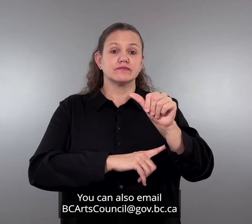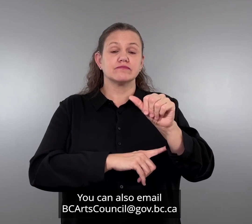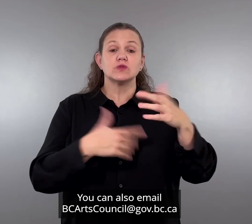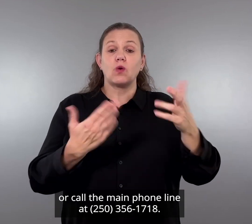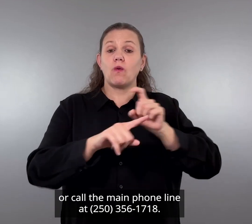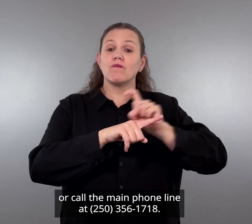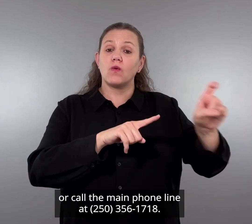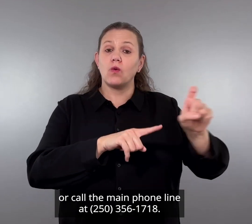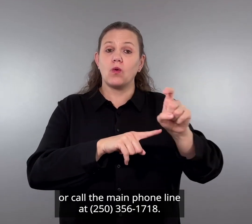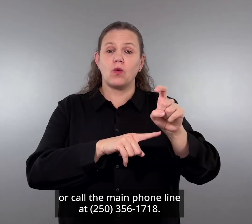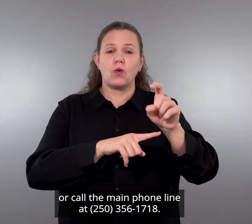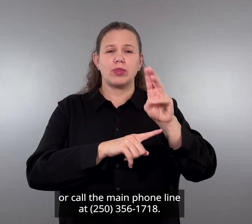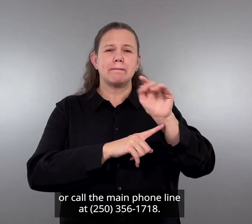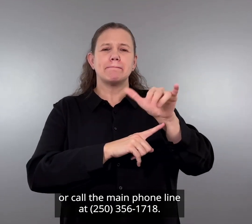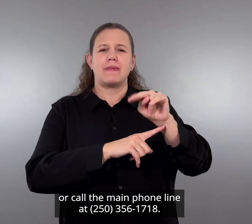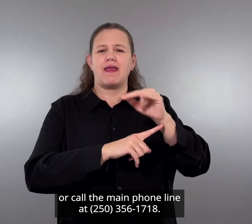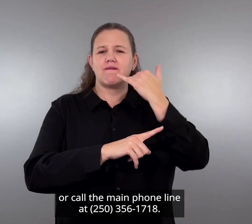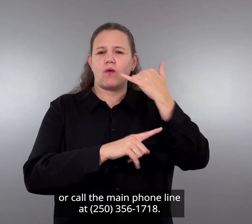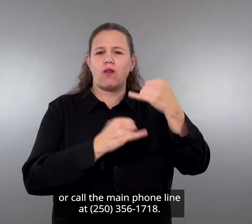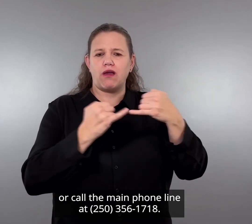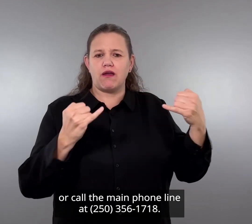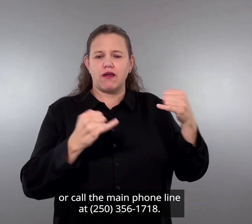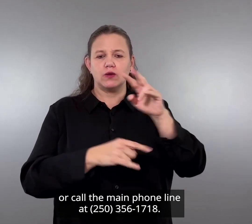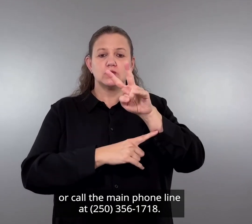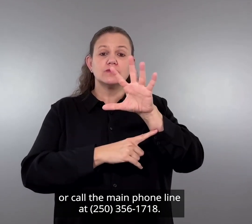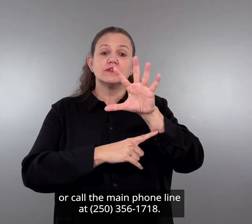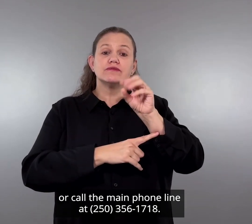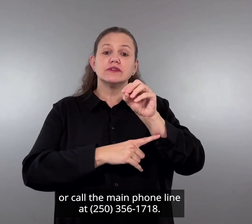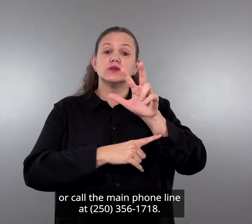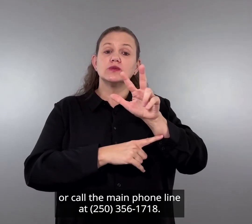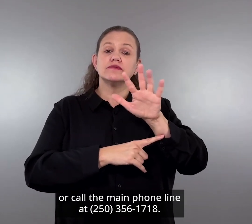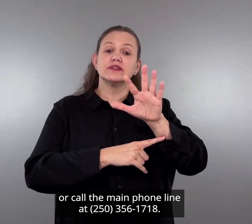bcartscouncil@gov.bc.ca or call the main phone line at